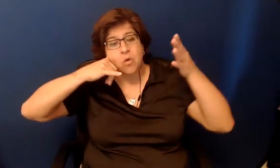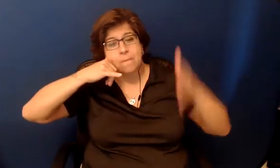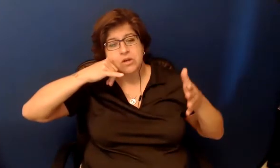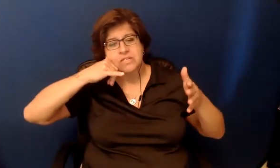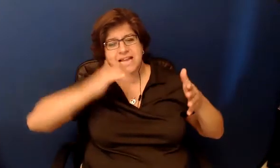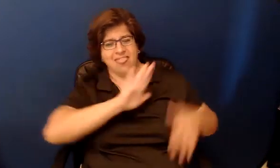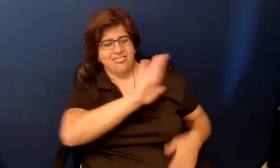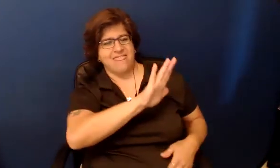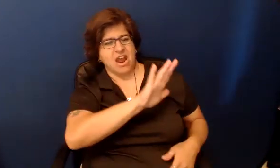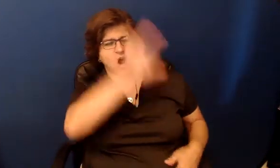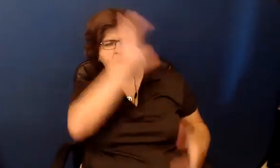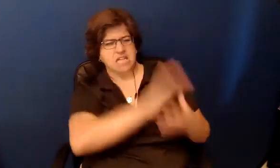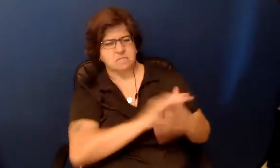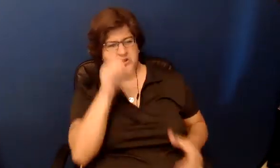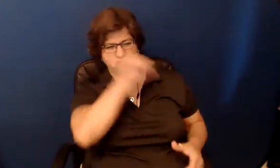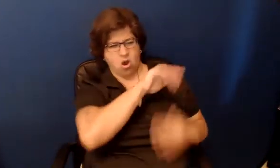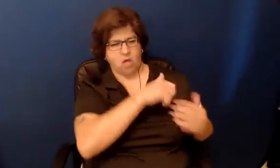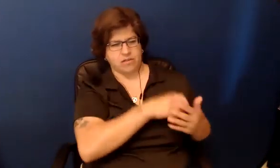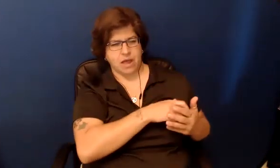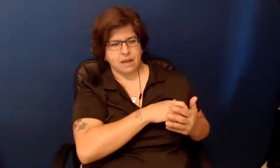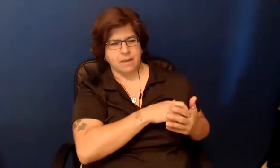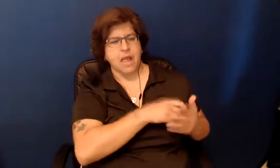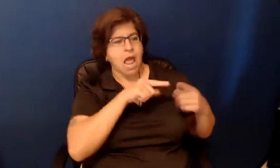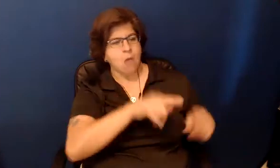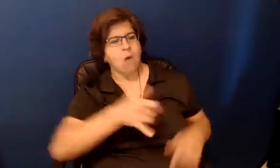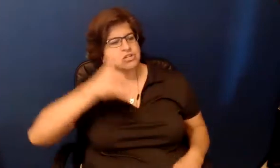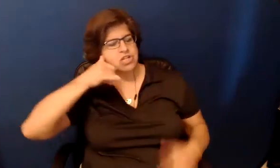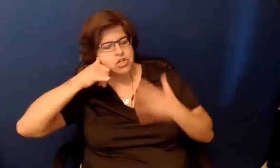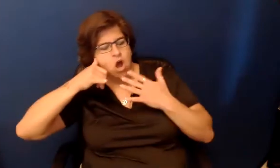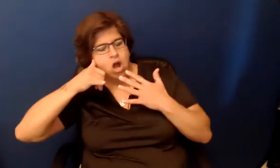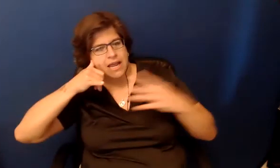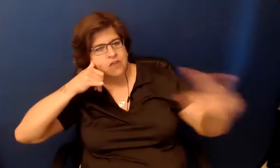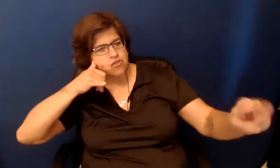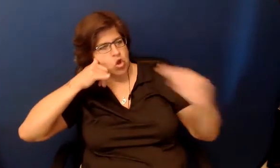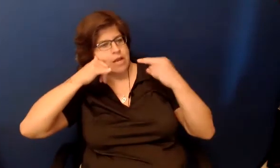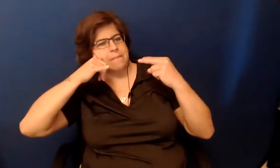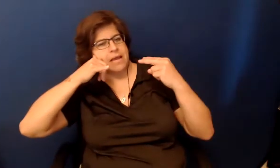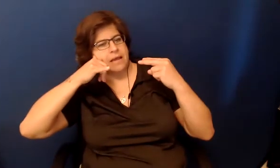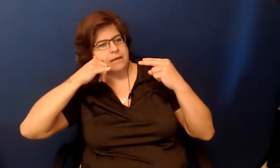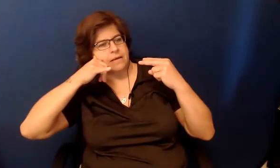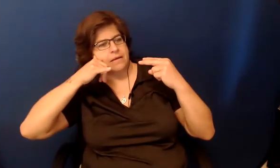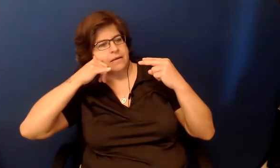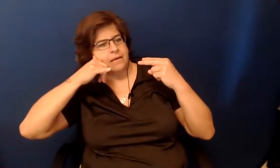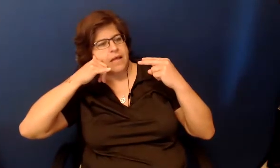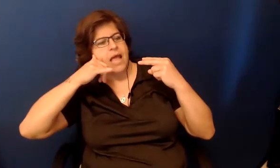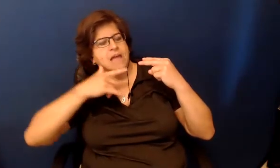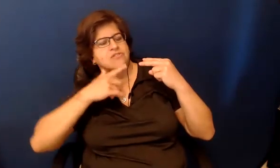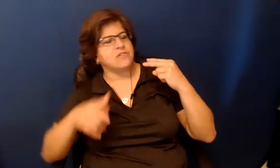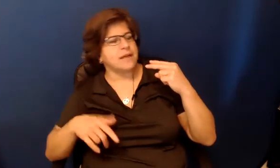And my mother looked at me. She was looking right in my eyes. I could hear the other person on the phone. And she said, "I used to know